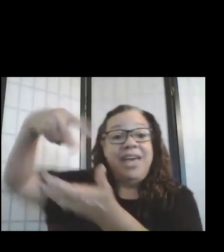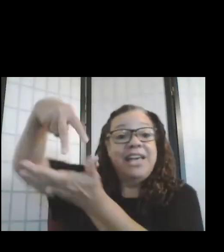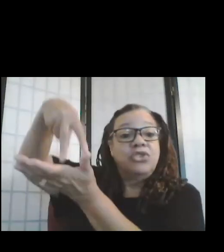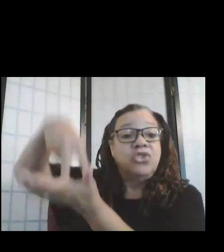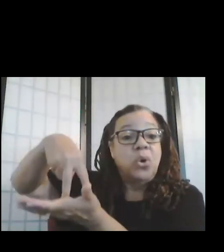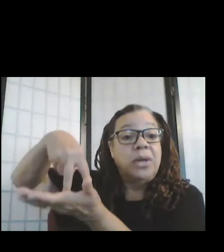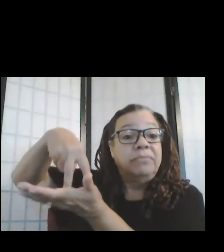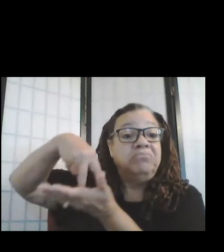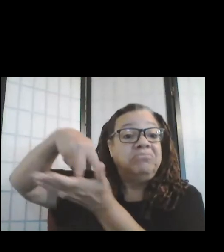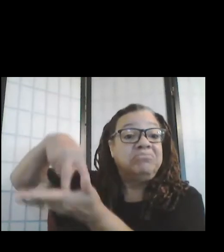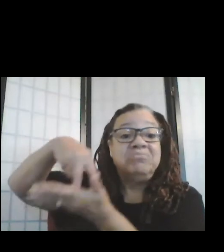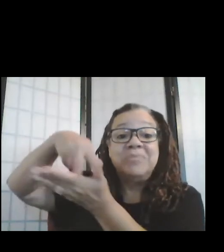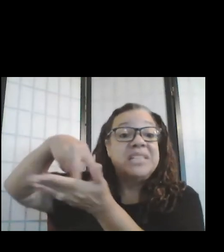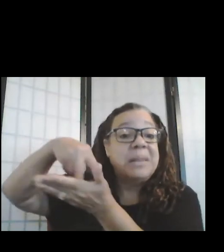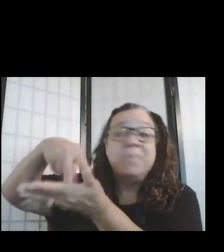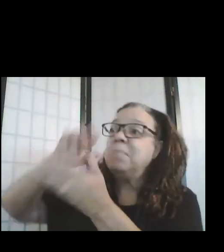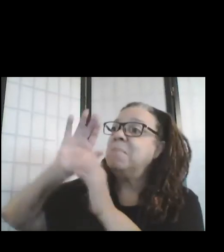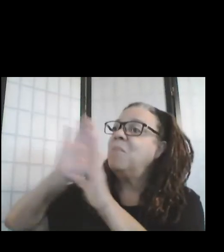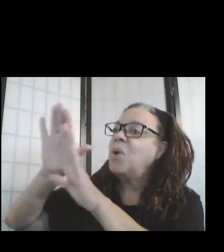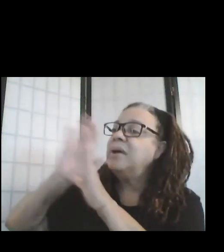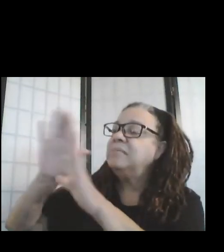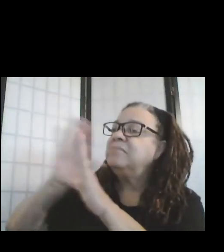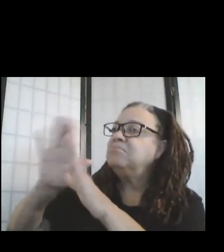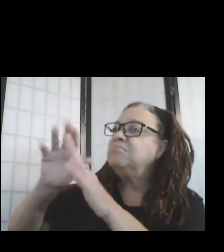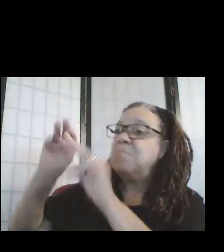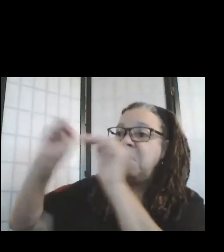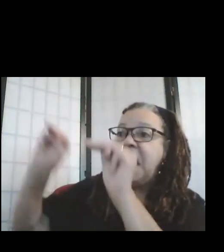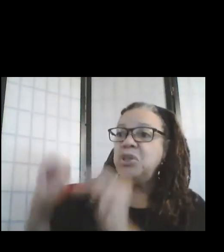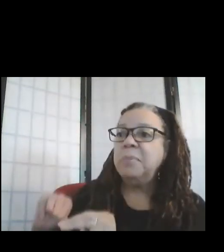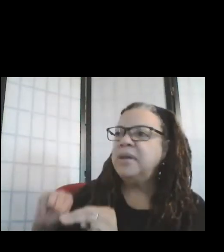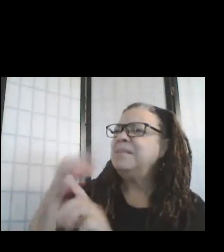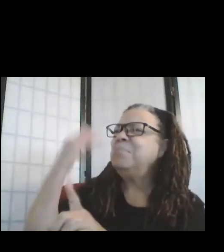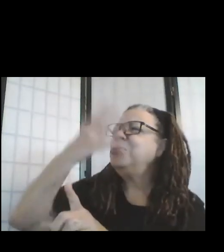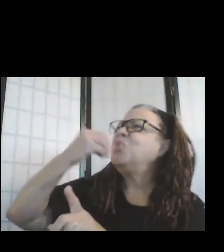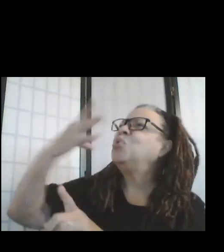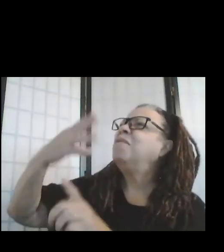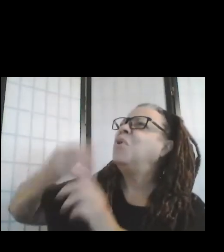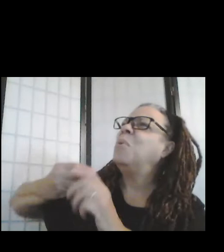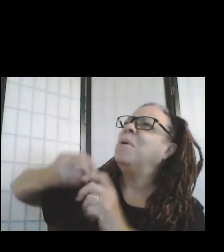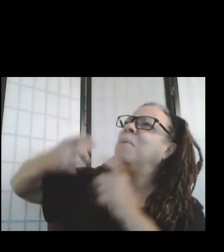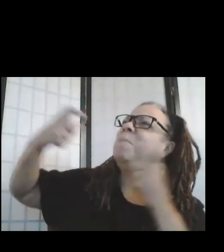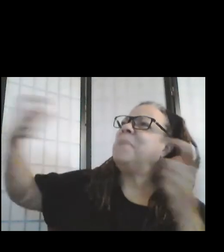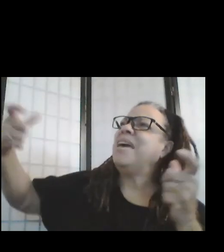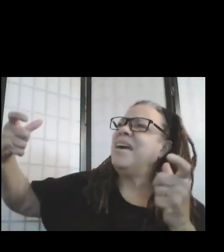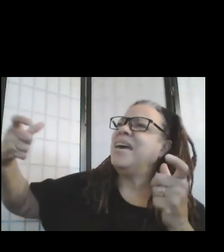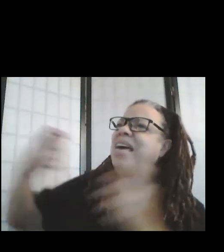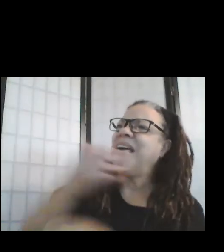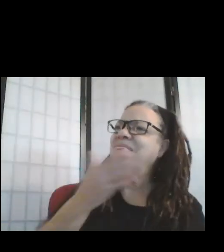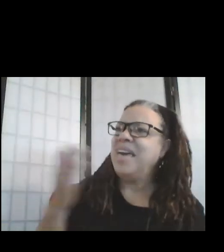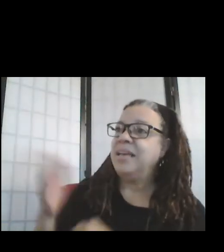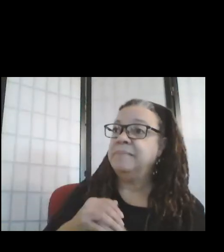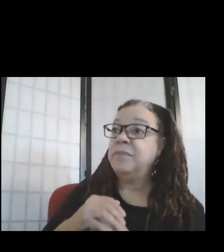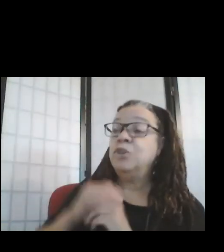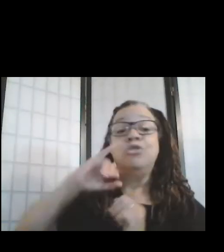of rickety backyard wonder, monumental, majestic, grand. In junior high